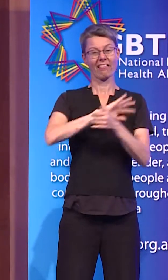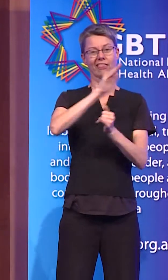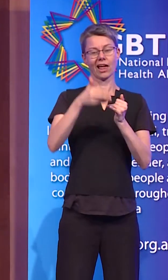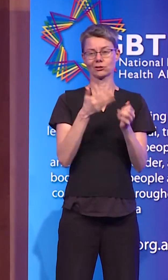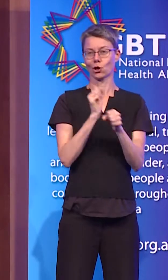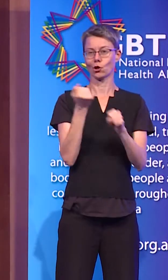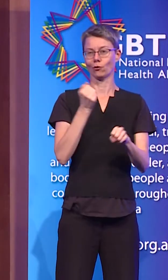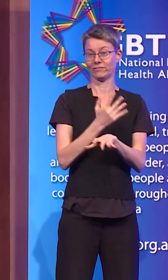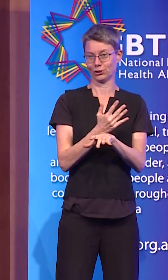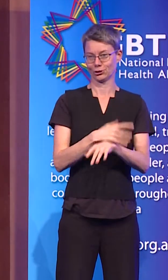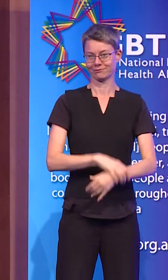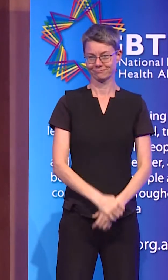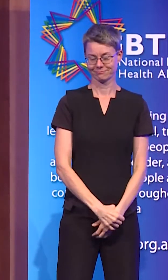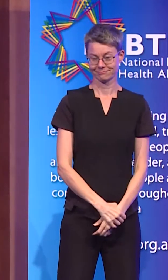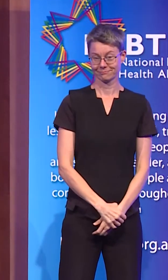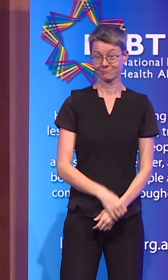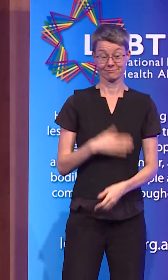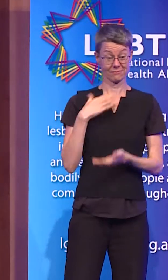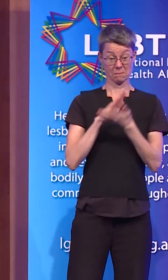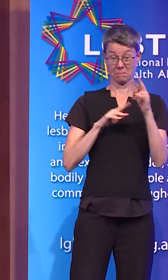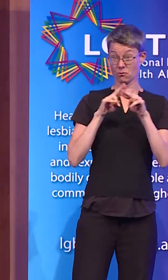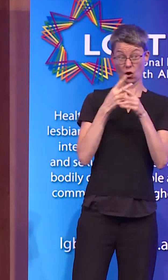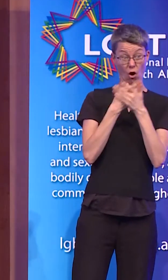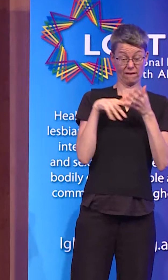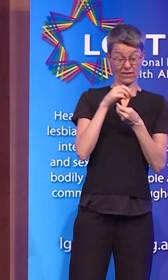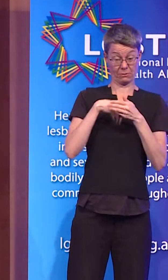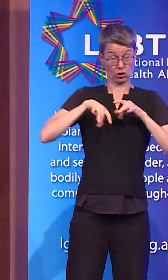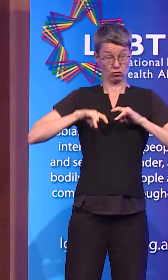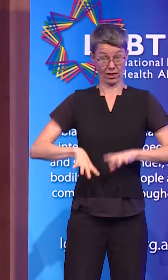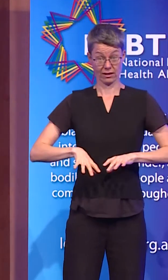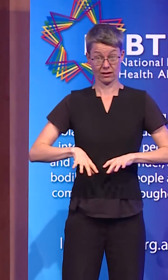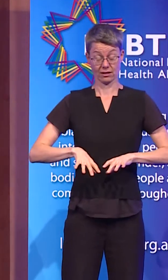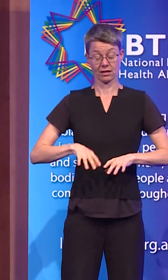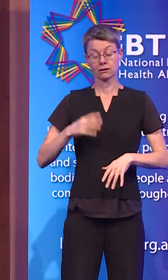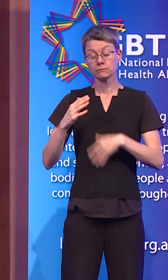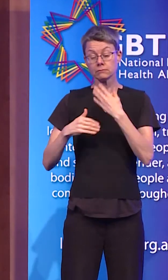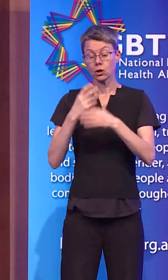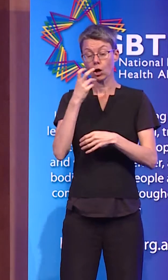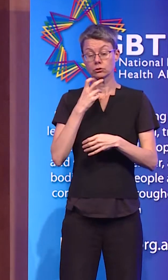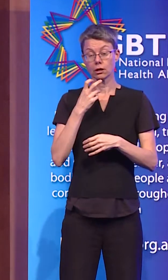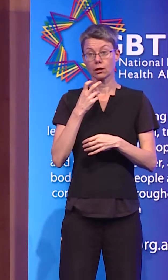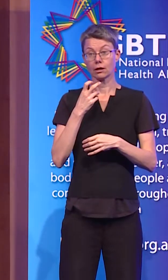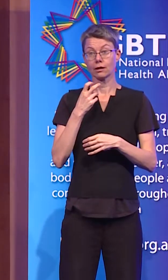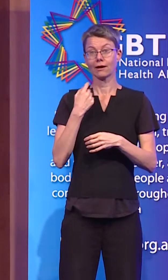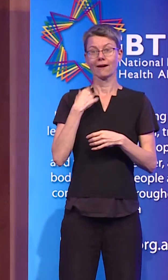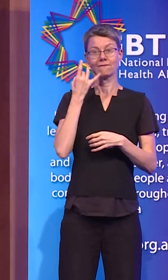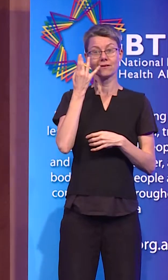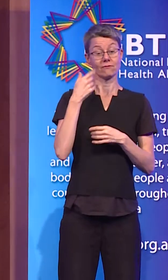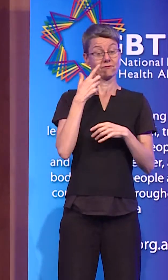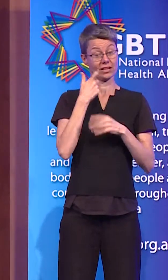Goldfish. My parents were the only family I had in Australia, and as I grew older, I discovered my father Manfred had